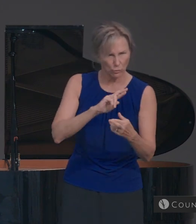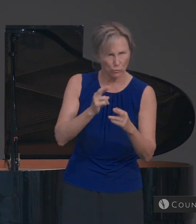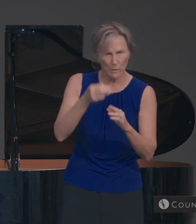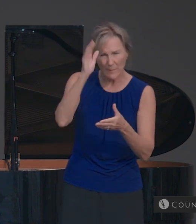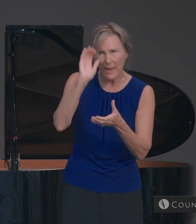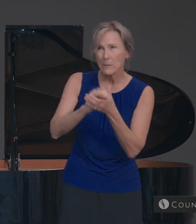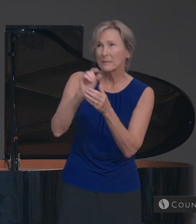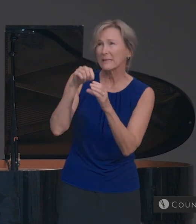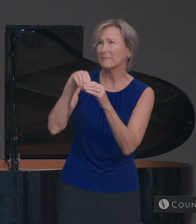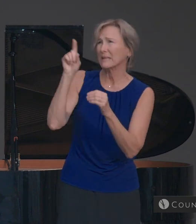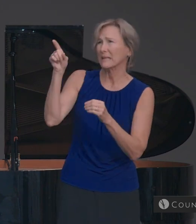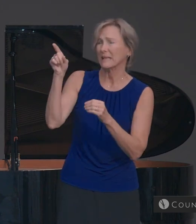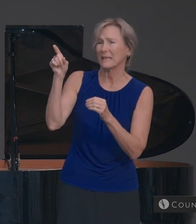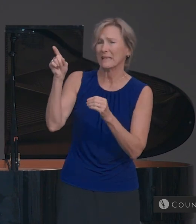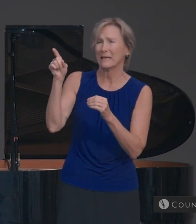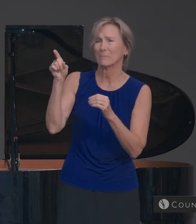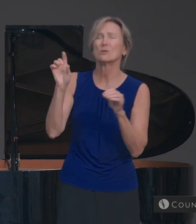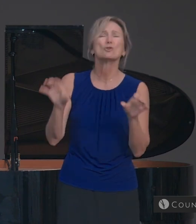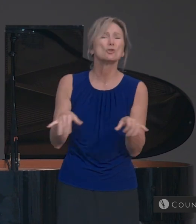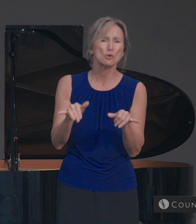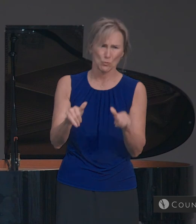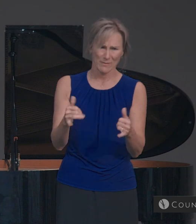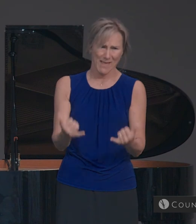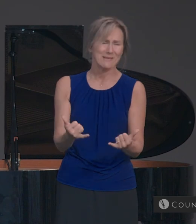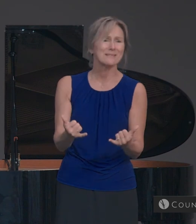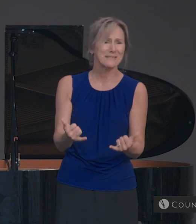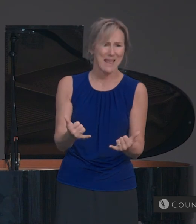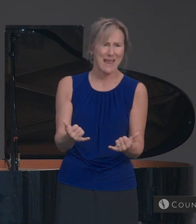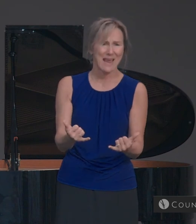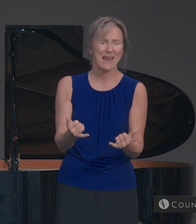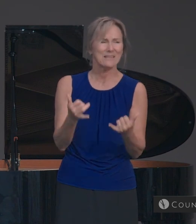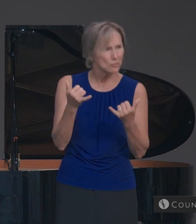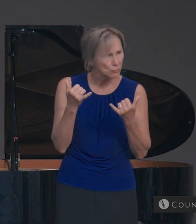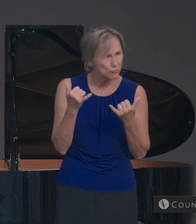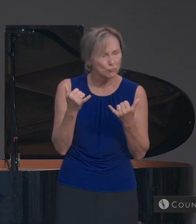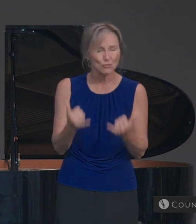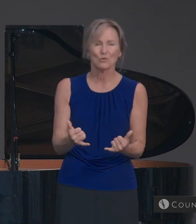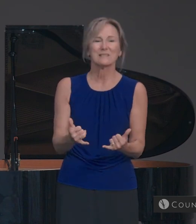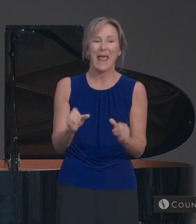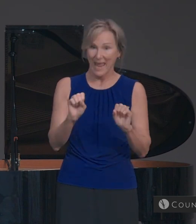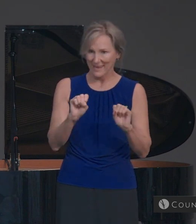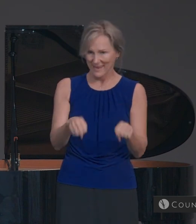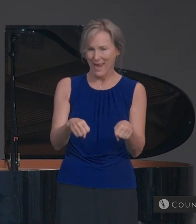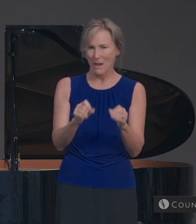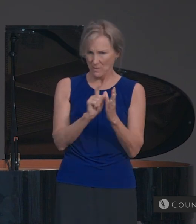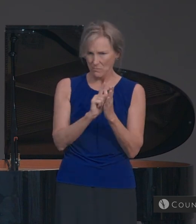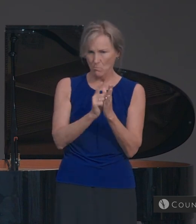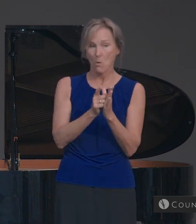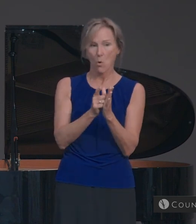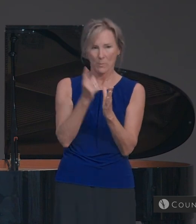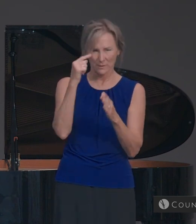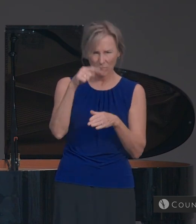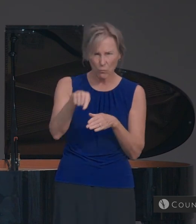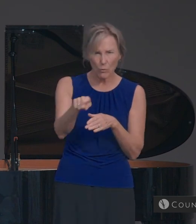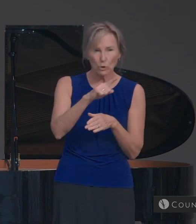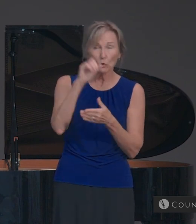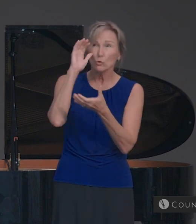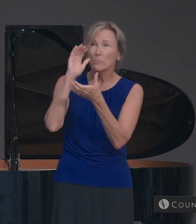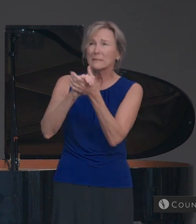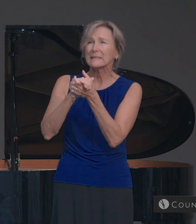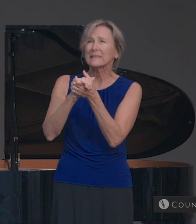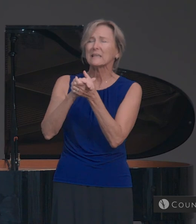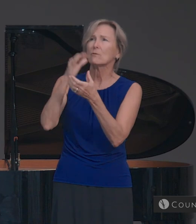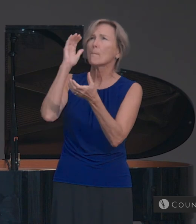that, this is the day of your salvation. This is the moment. Respond. Take